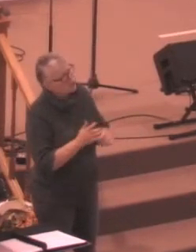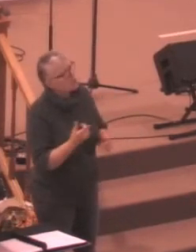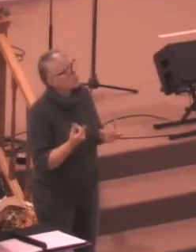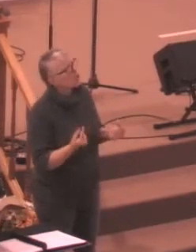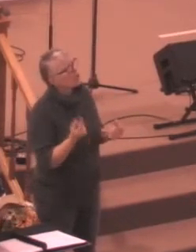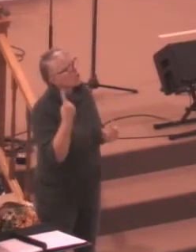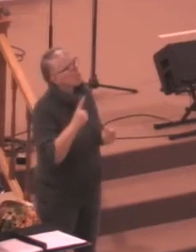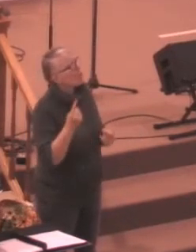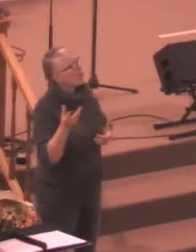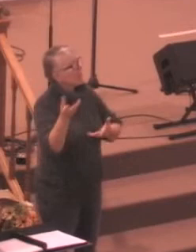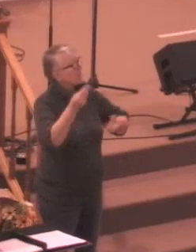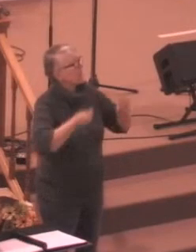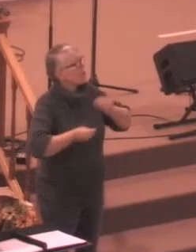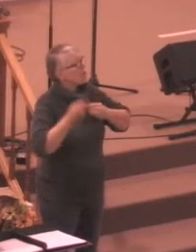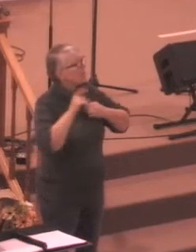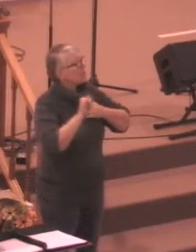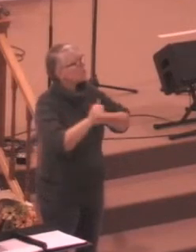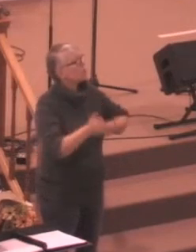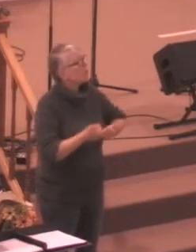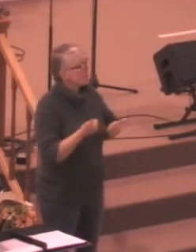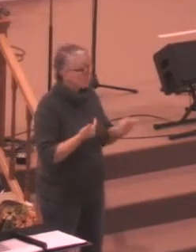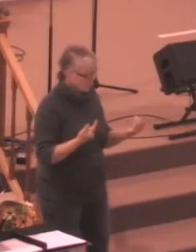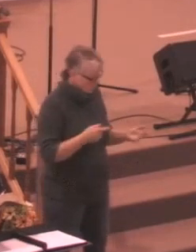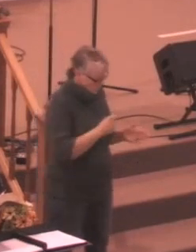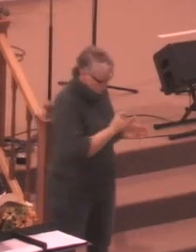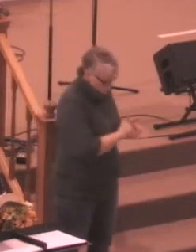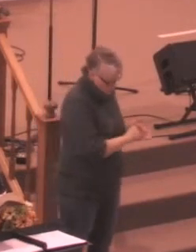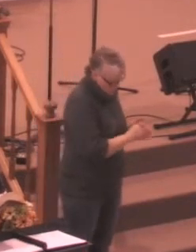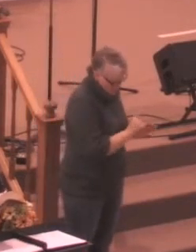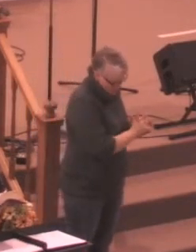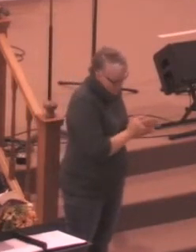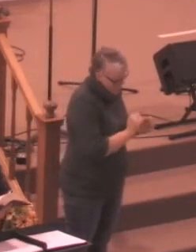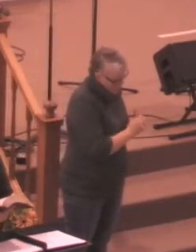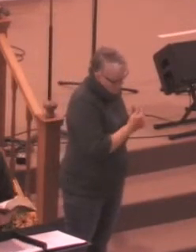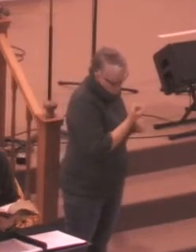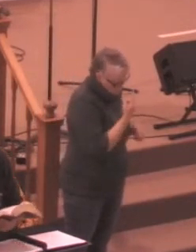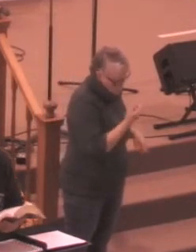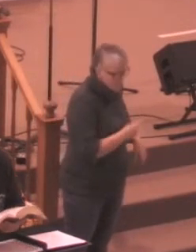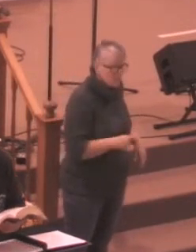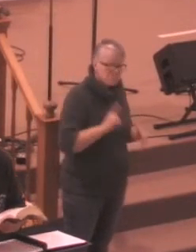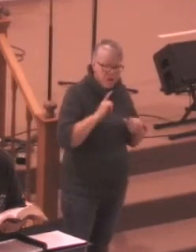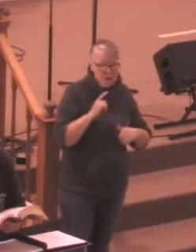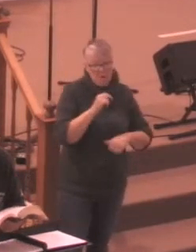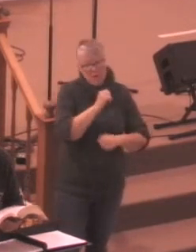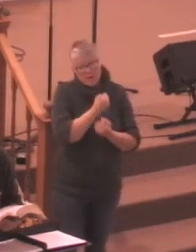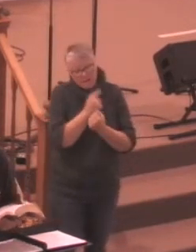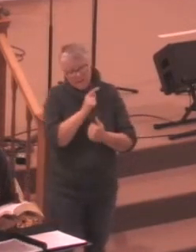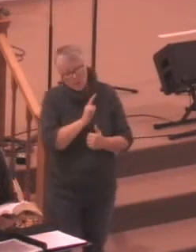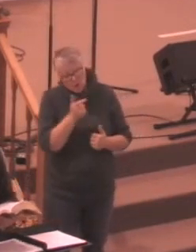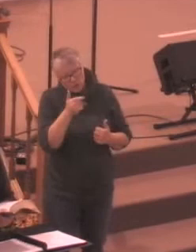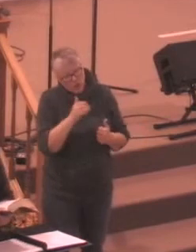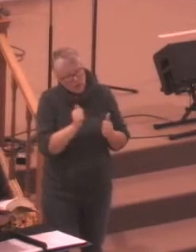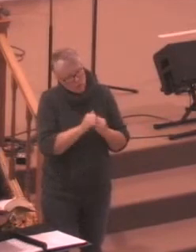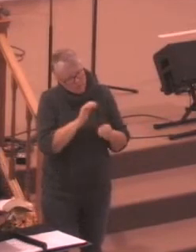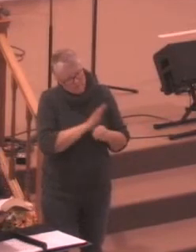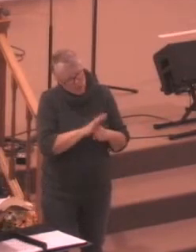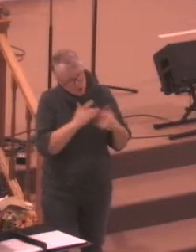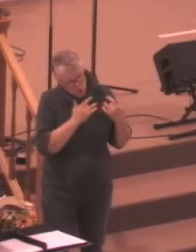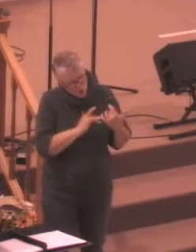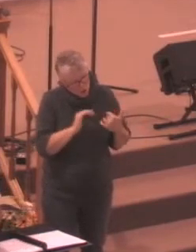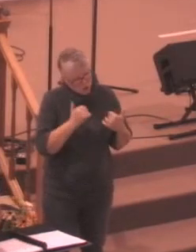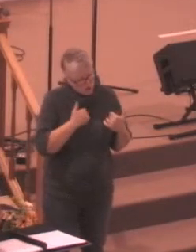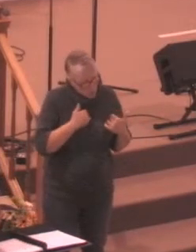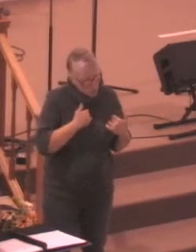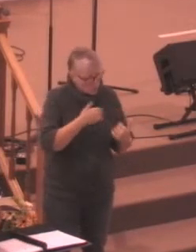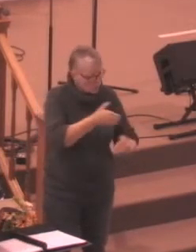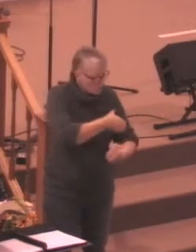And Jesus said to him, what is written in the law? How do you read it? And he replied, you shall love the Lord your God with all your heart, with all your soul, with